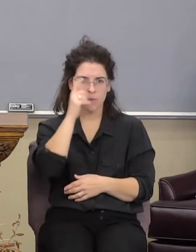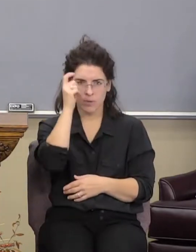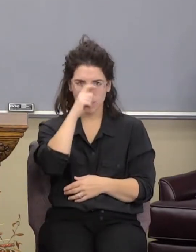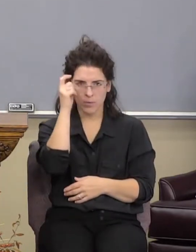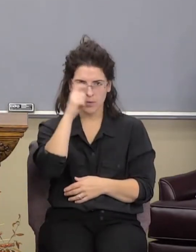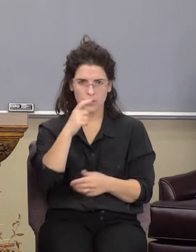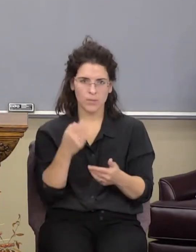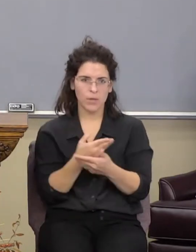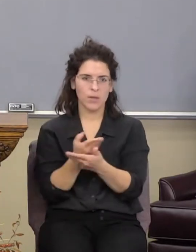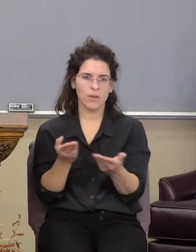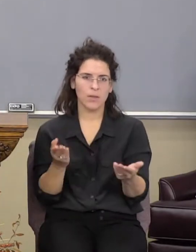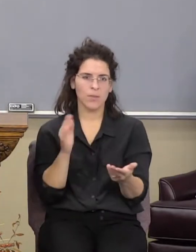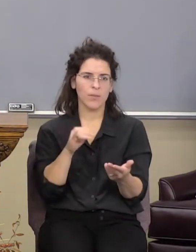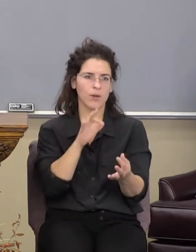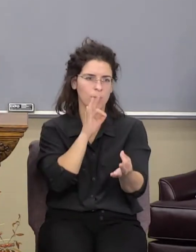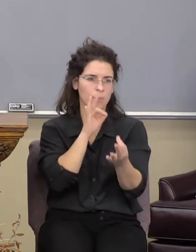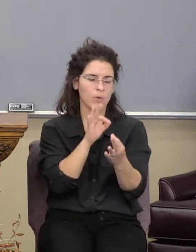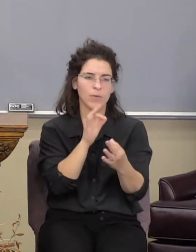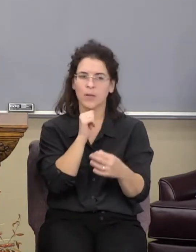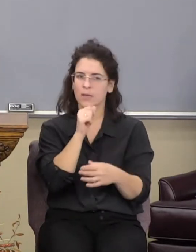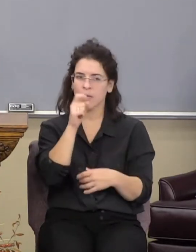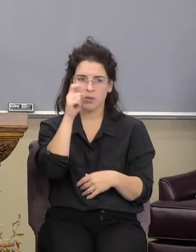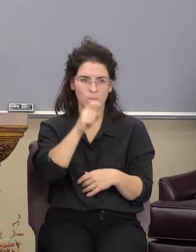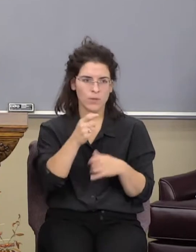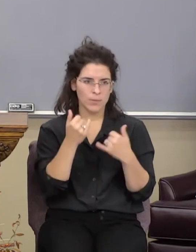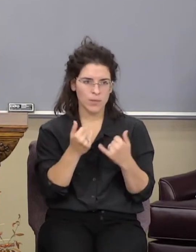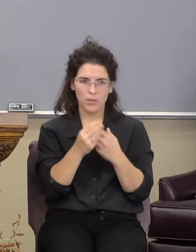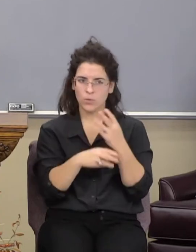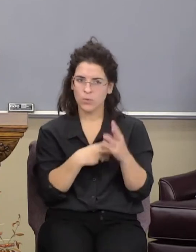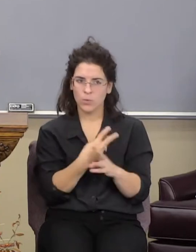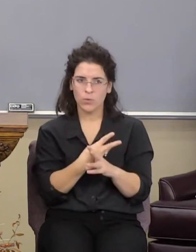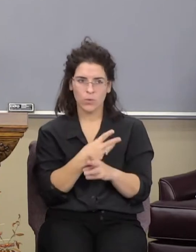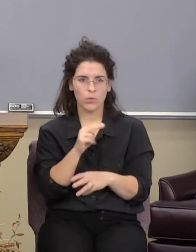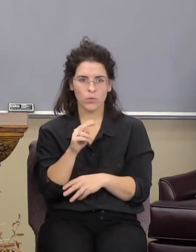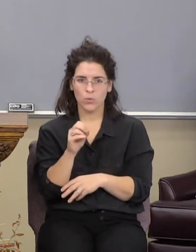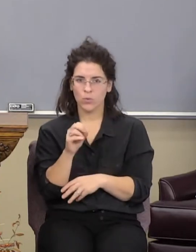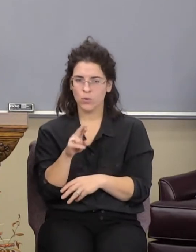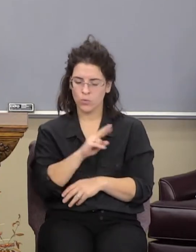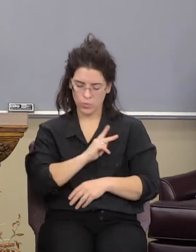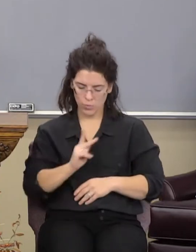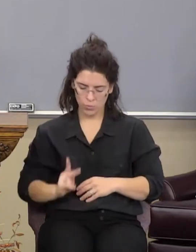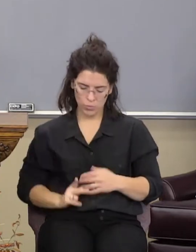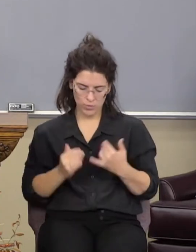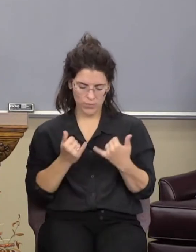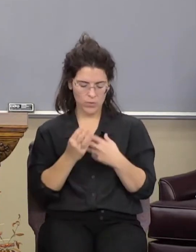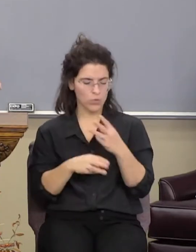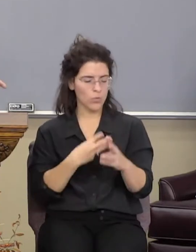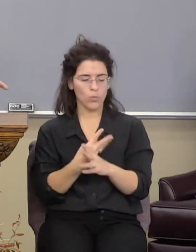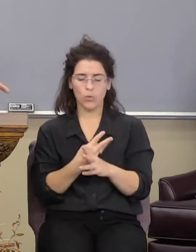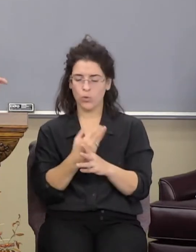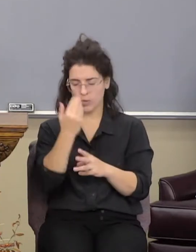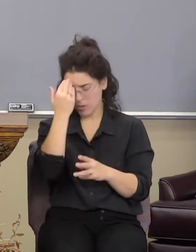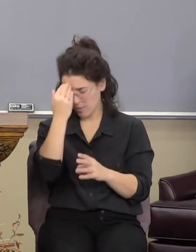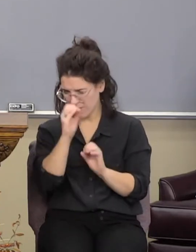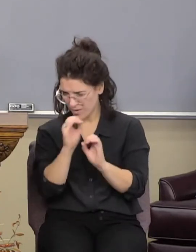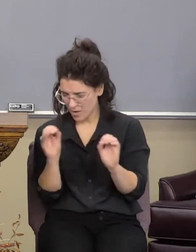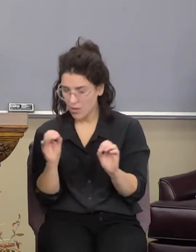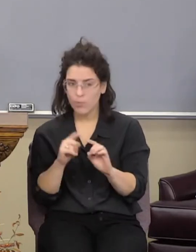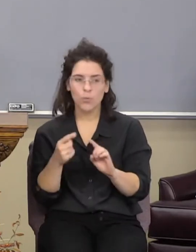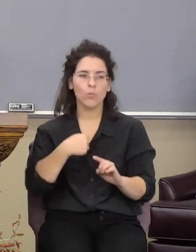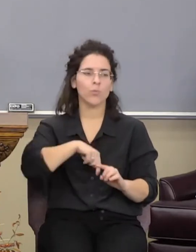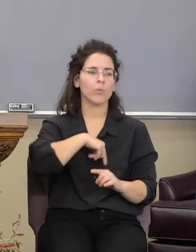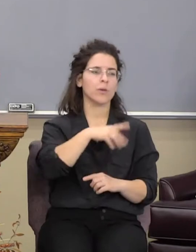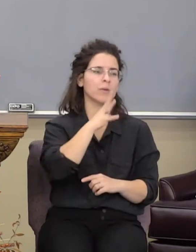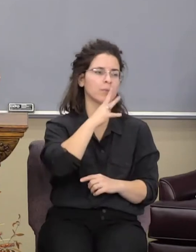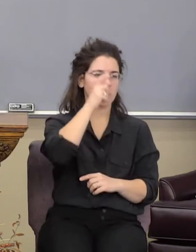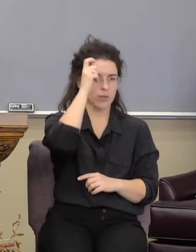them that are perfect, yet not the wisdom of this world, nor of the princes of this world that come to naught. But we speak the wisdom